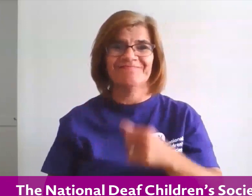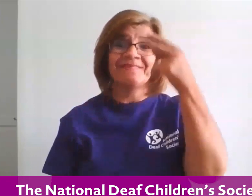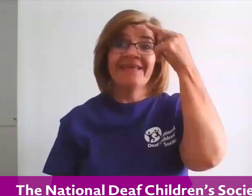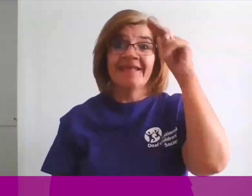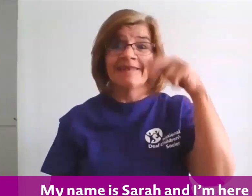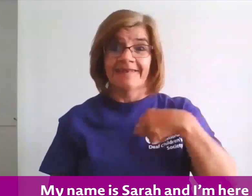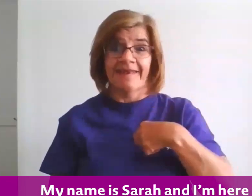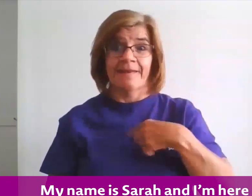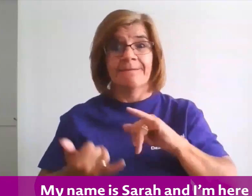Society.